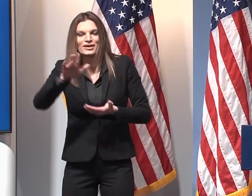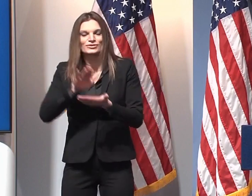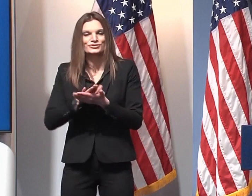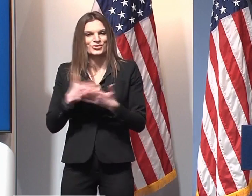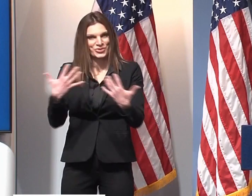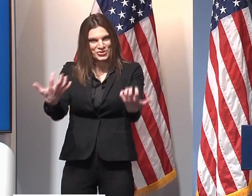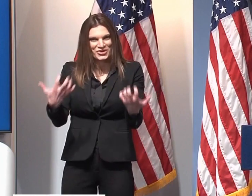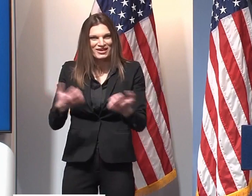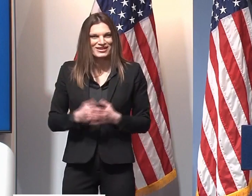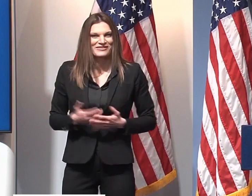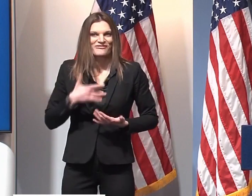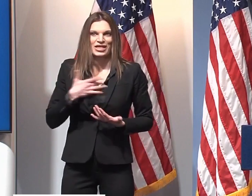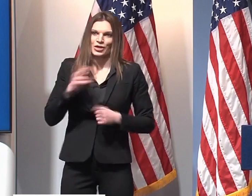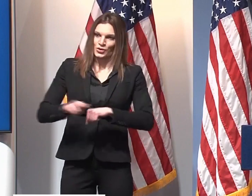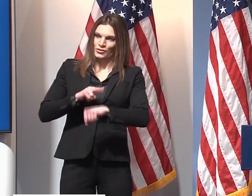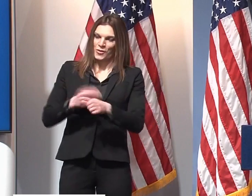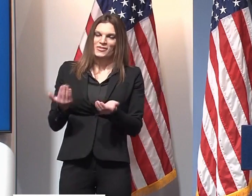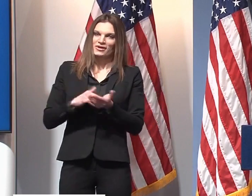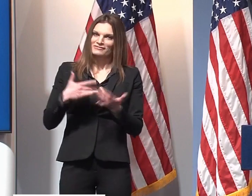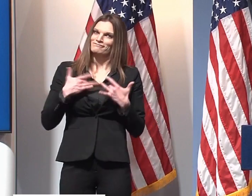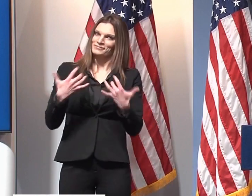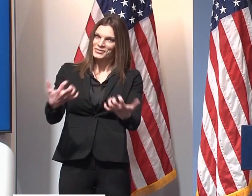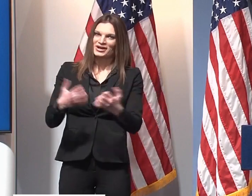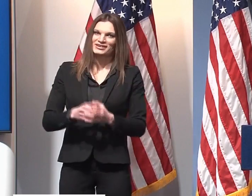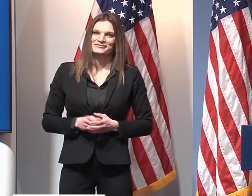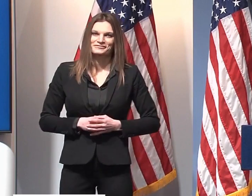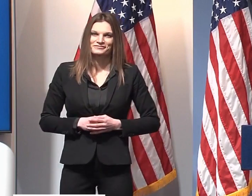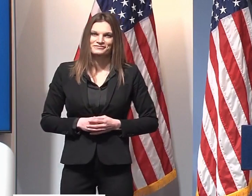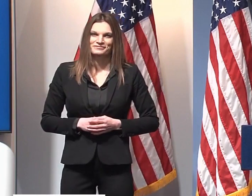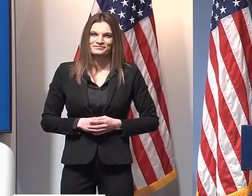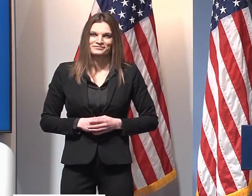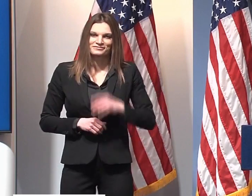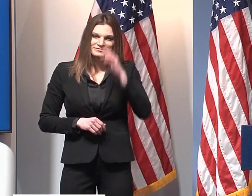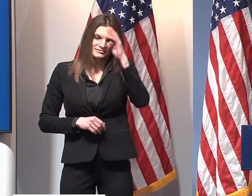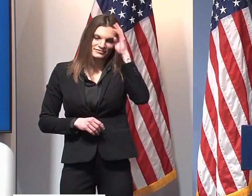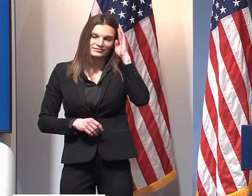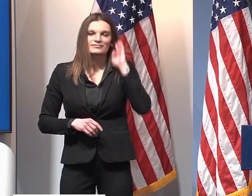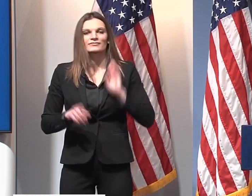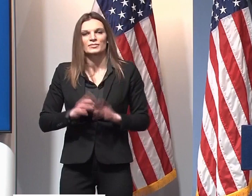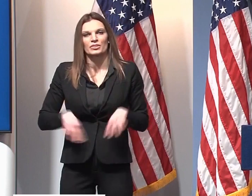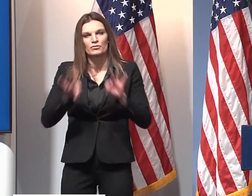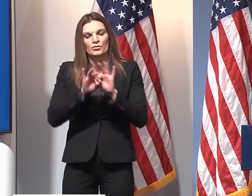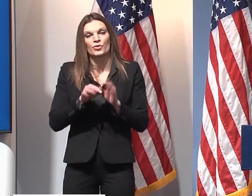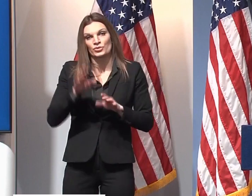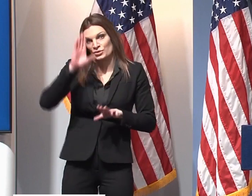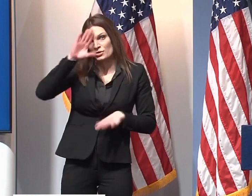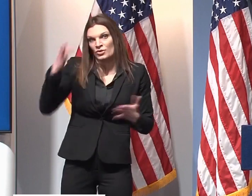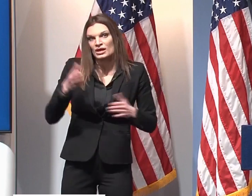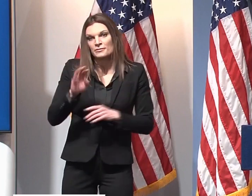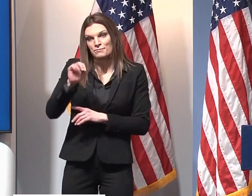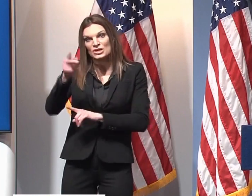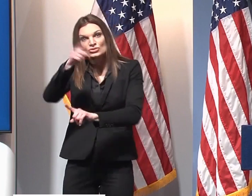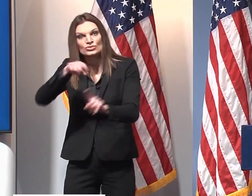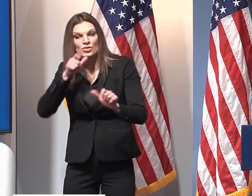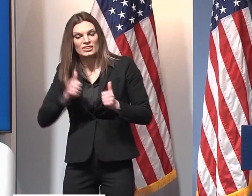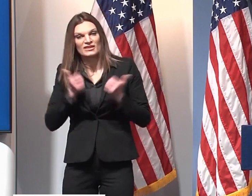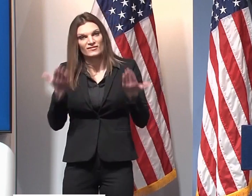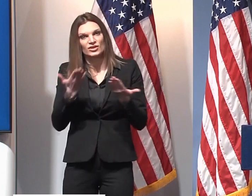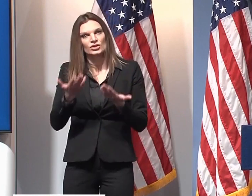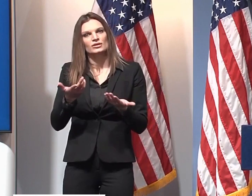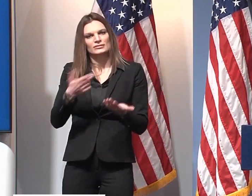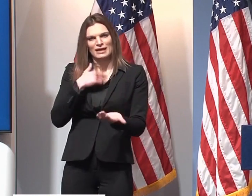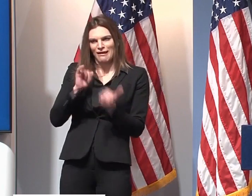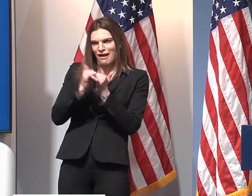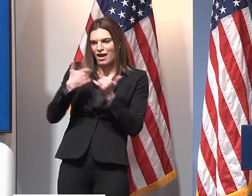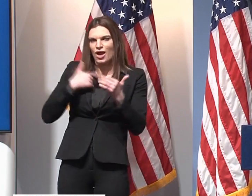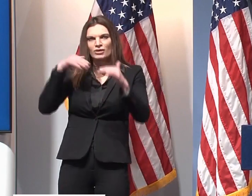and get back to some sense of normalcy. We also want to make sure all Michiganders have access to these